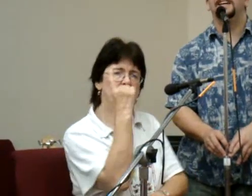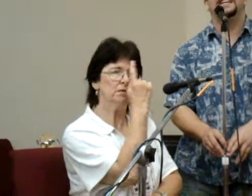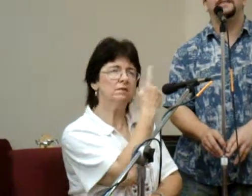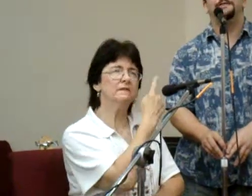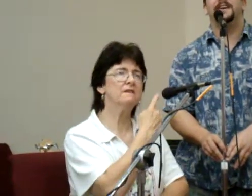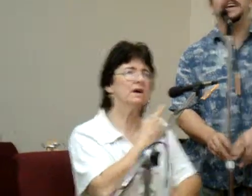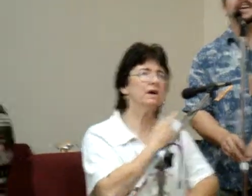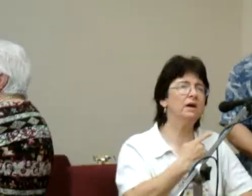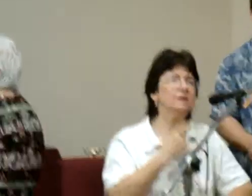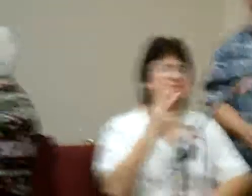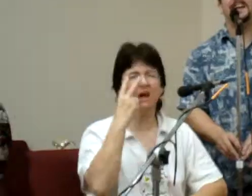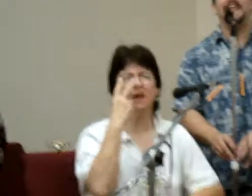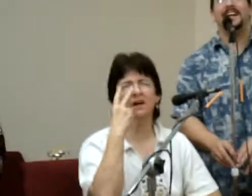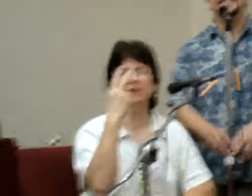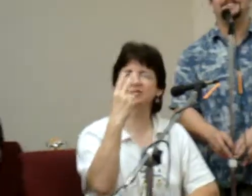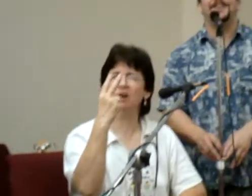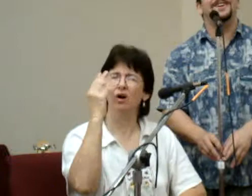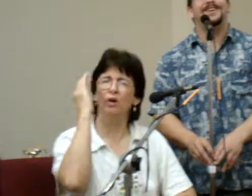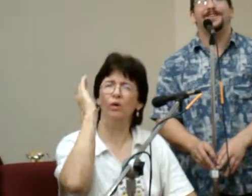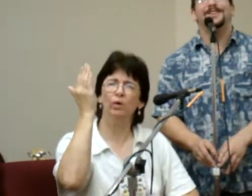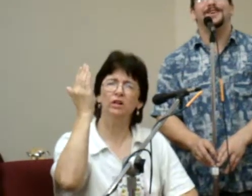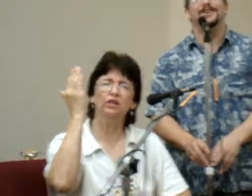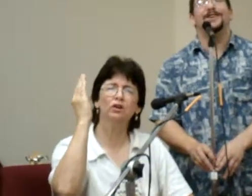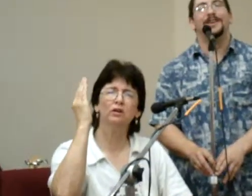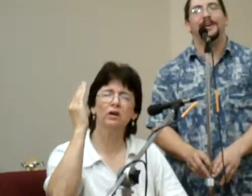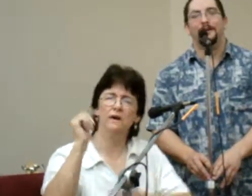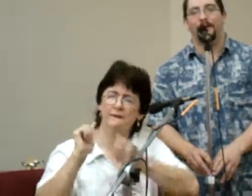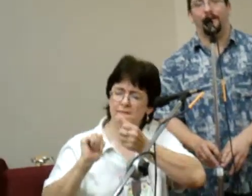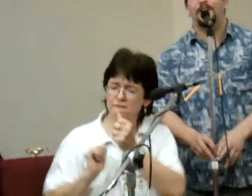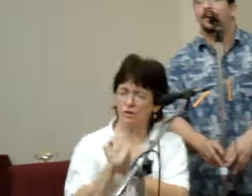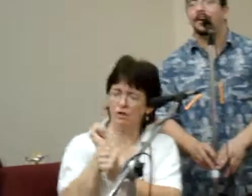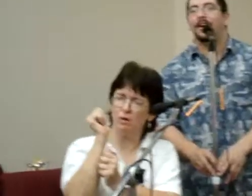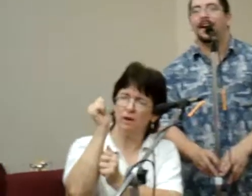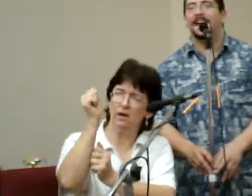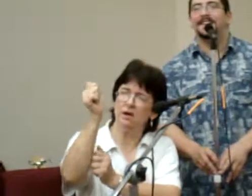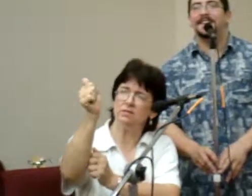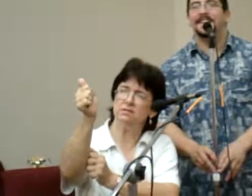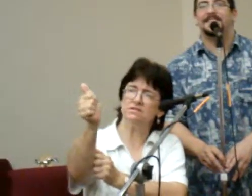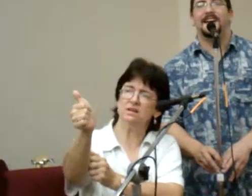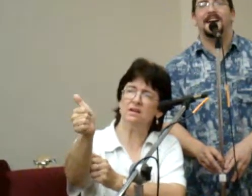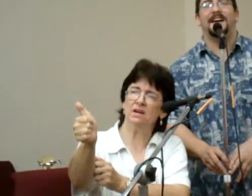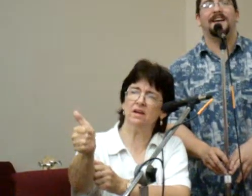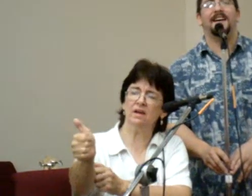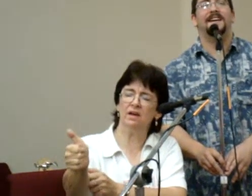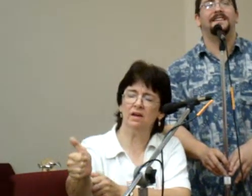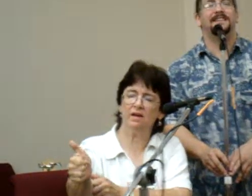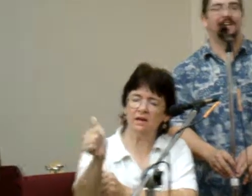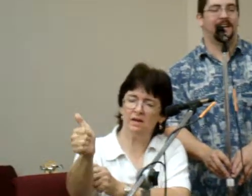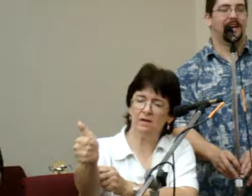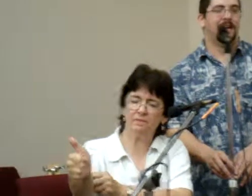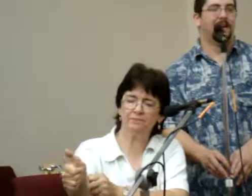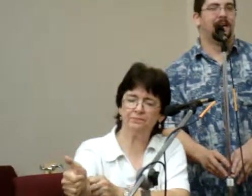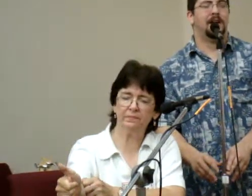On his face I saw a look far and distant.